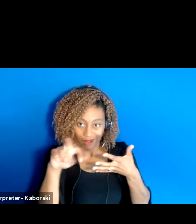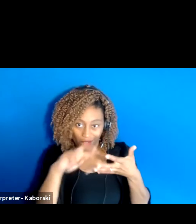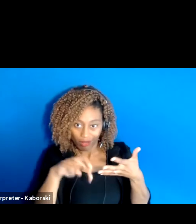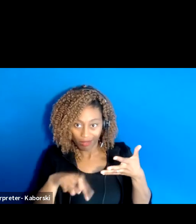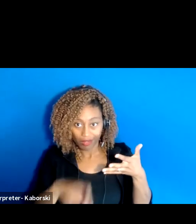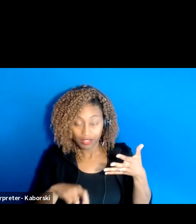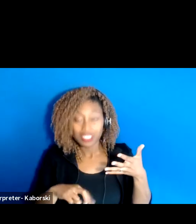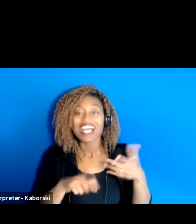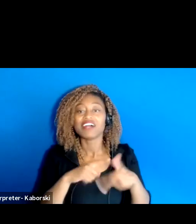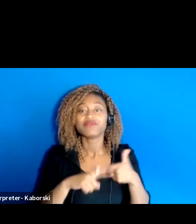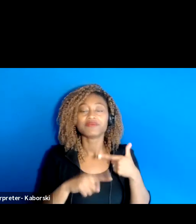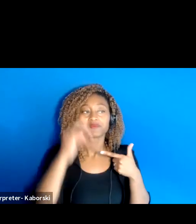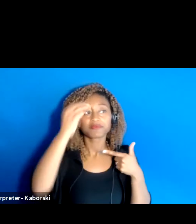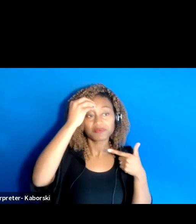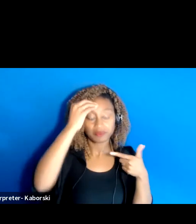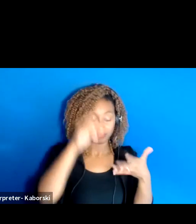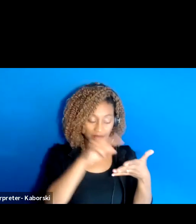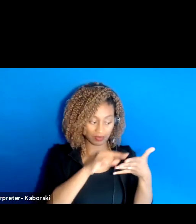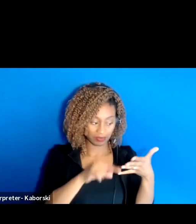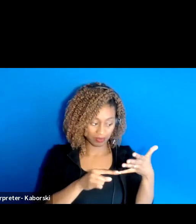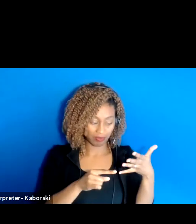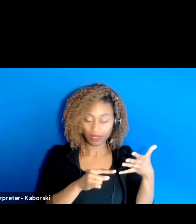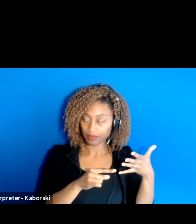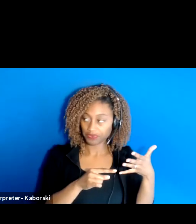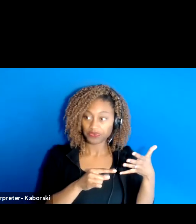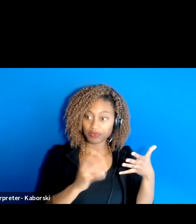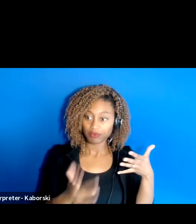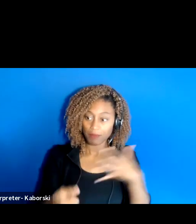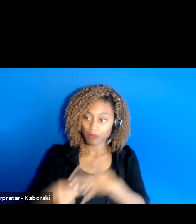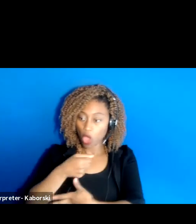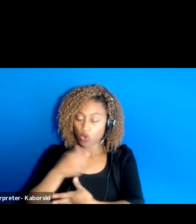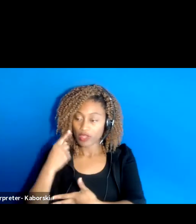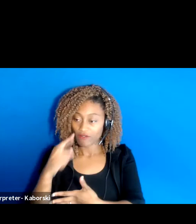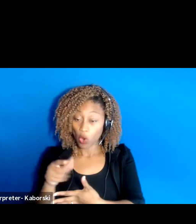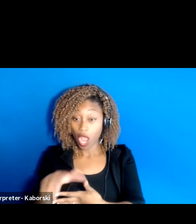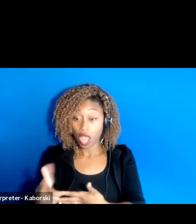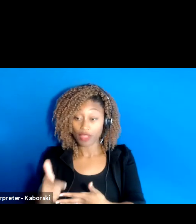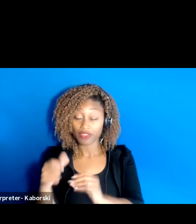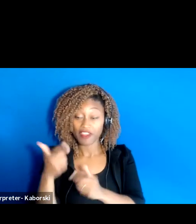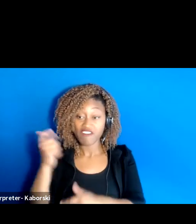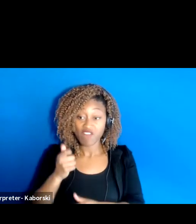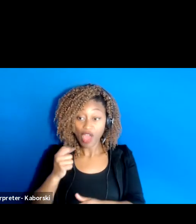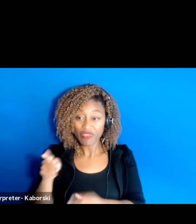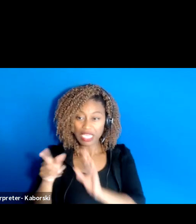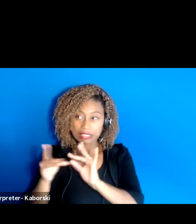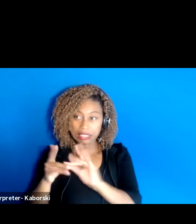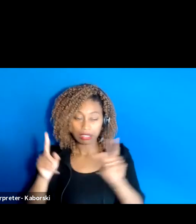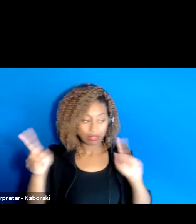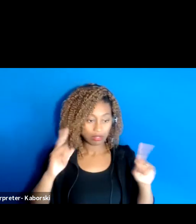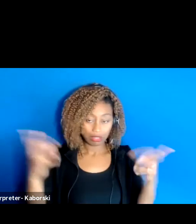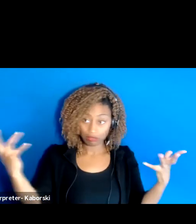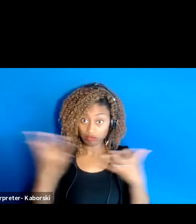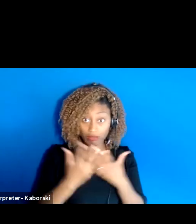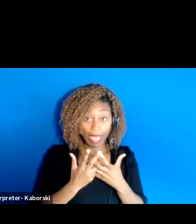then start to look at maybe the priorities that other funders have set. So for